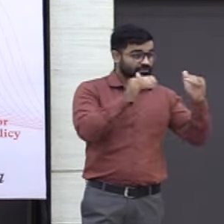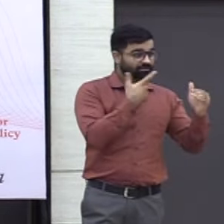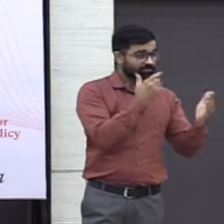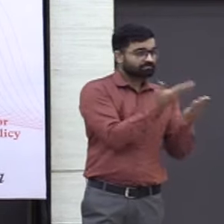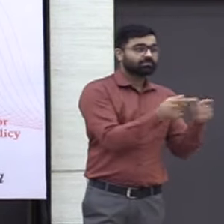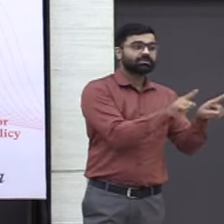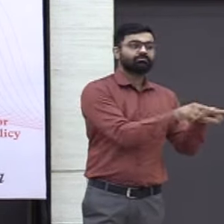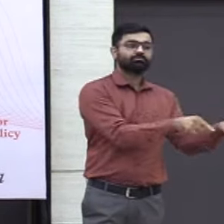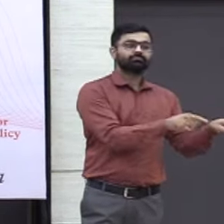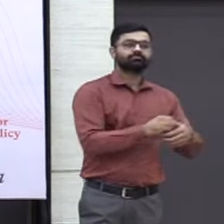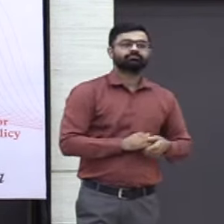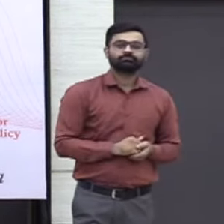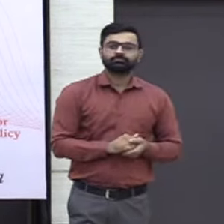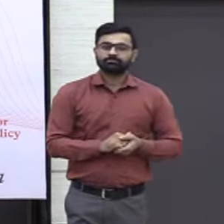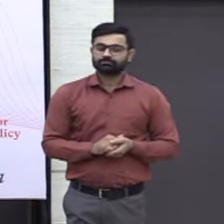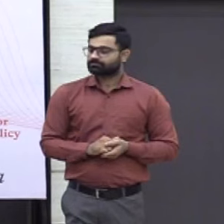law.